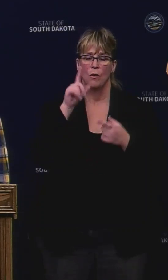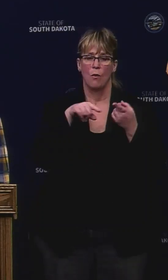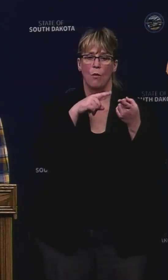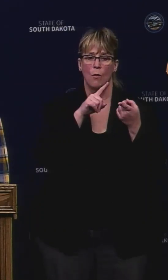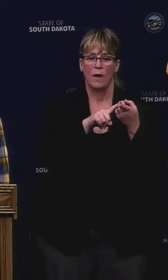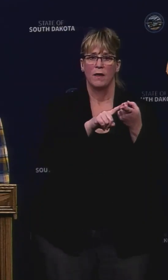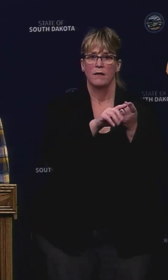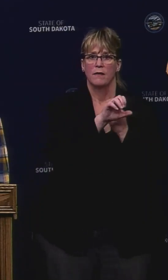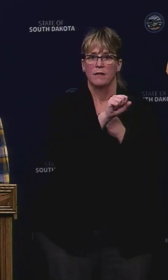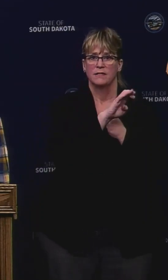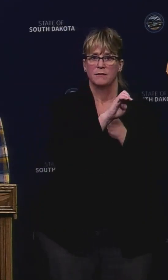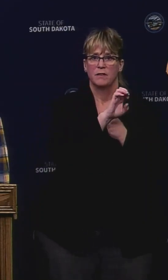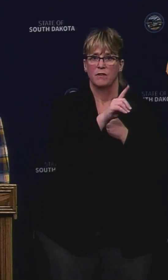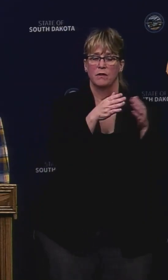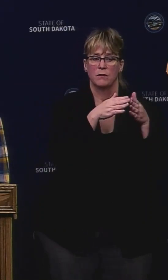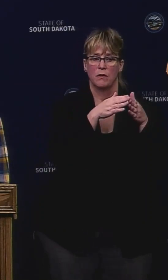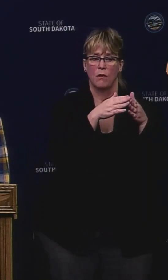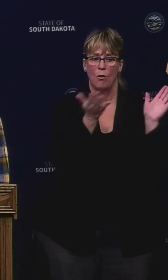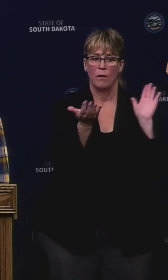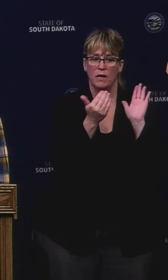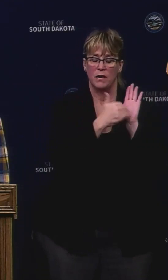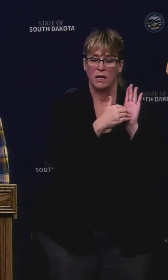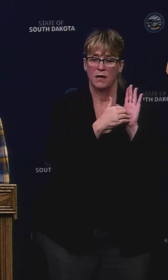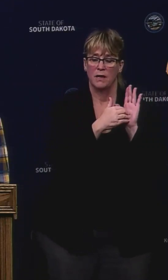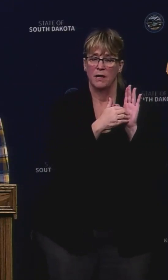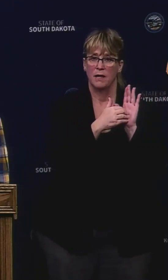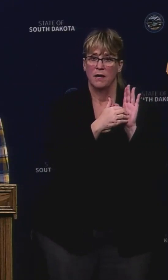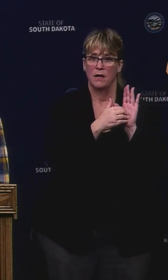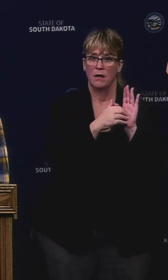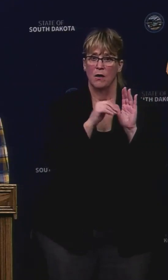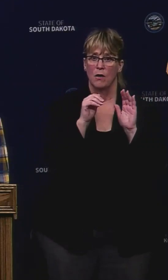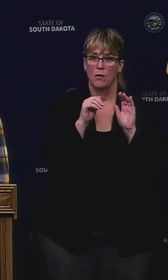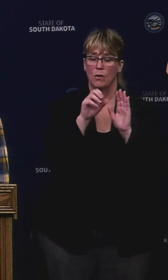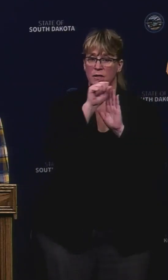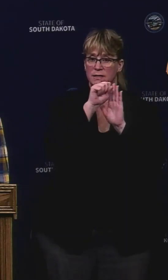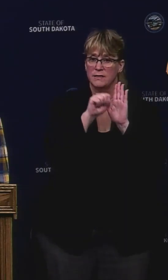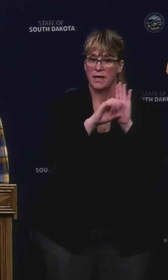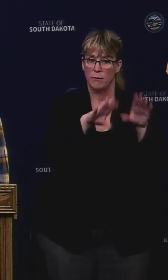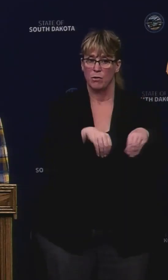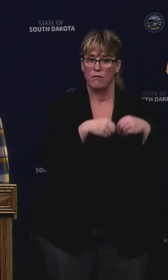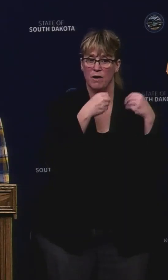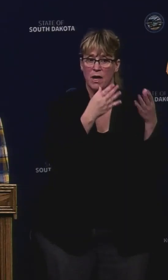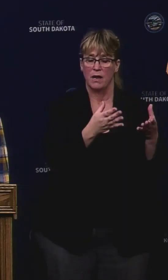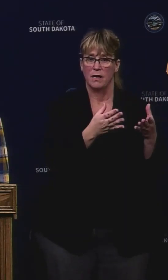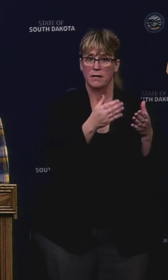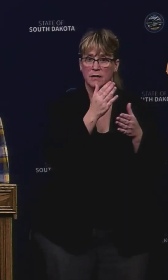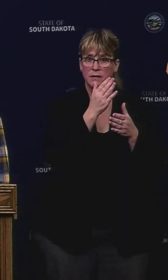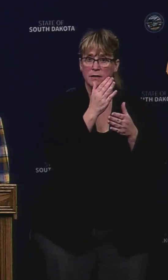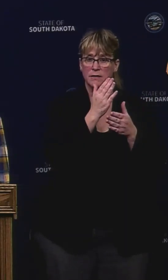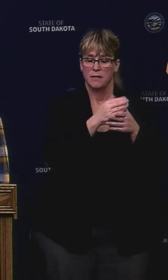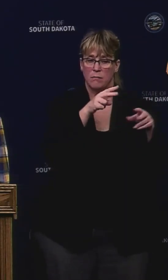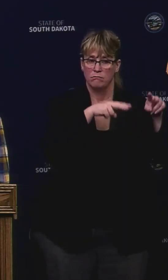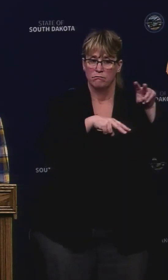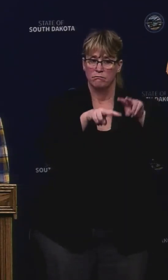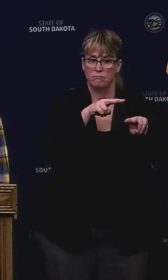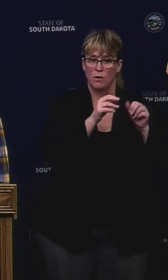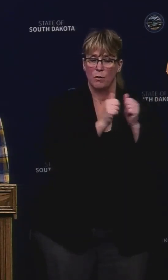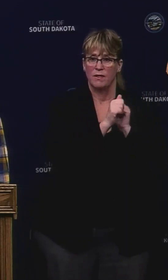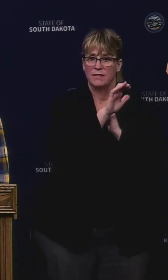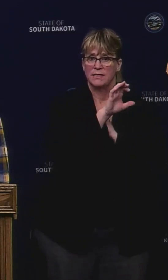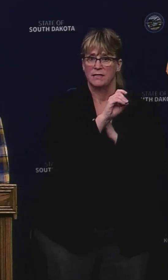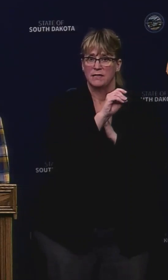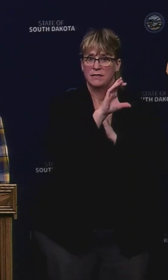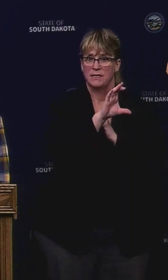will reopen? And when it does, will your office or the state be providing some oversight of CDC